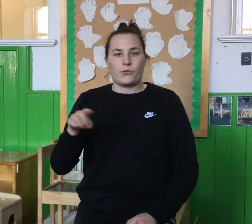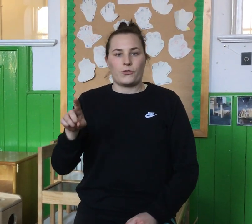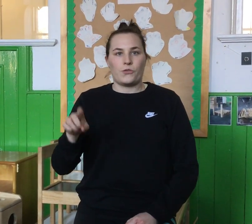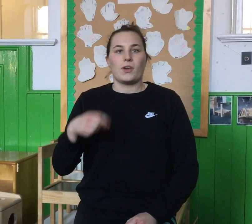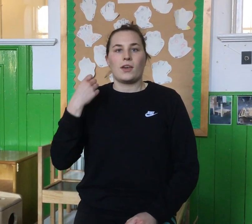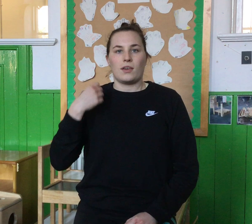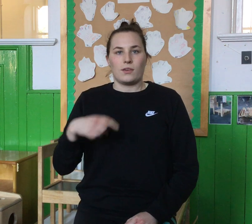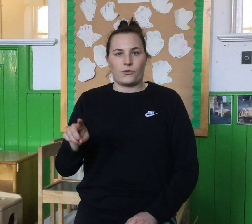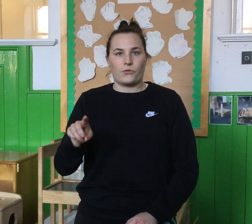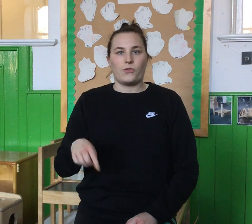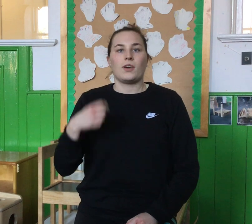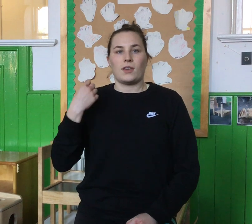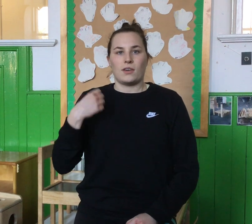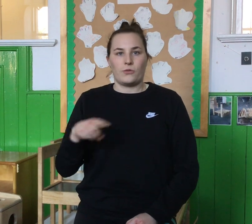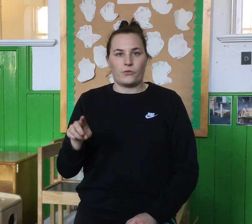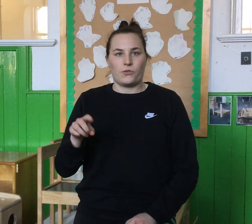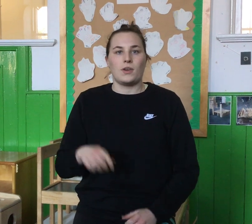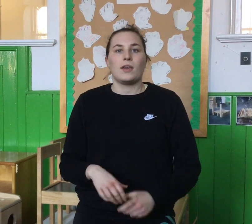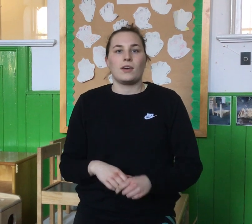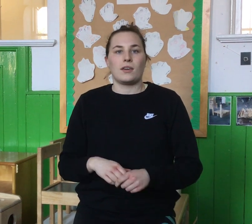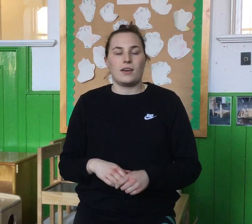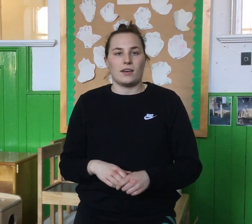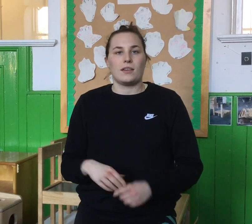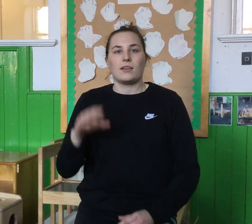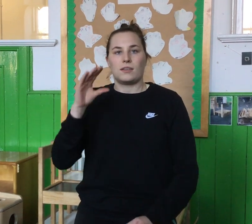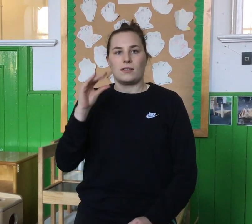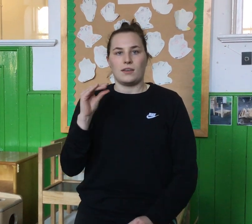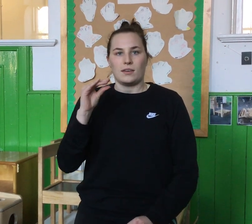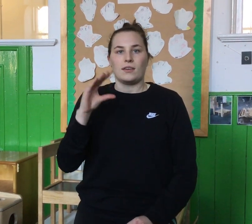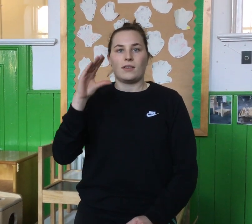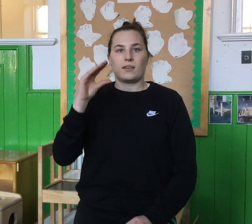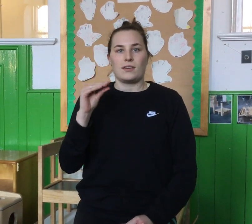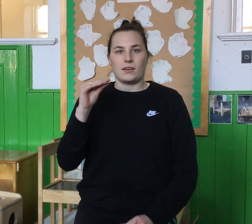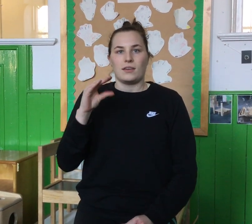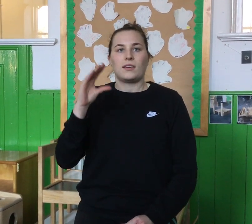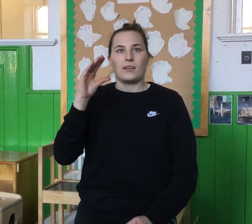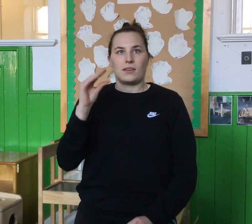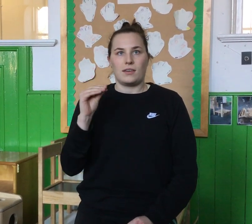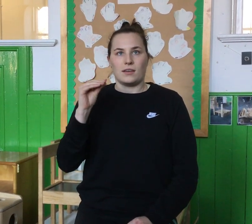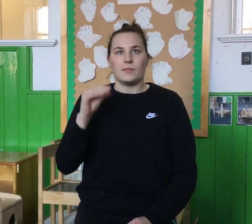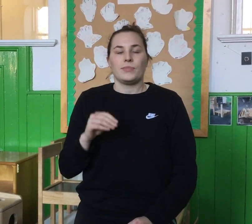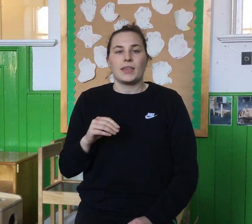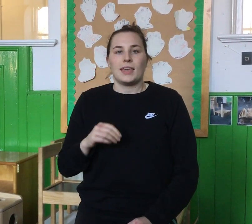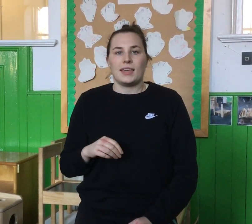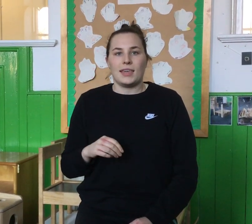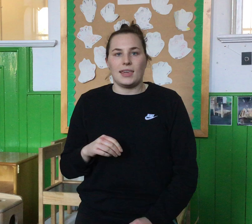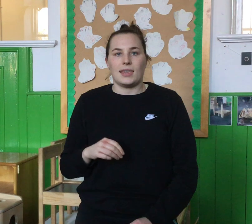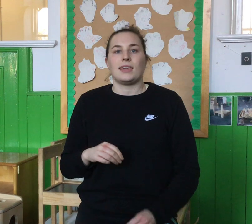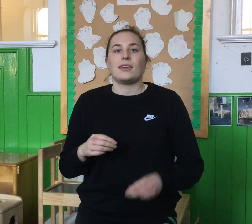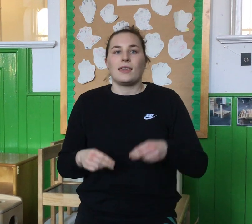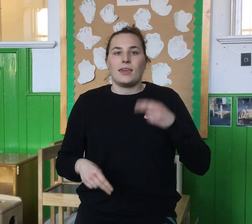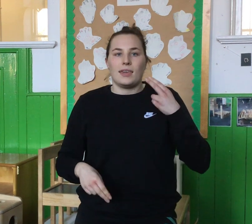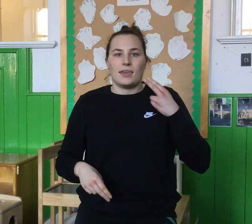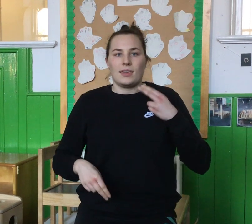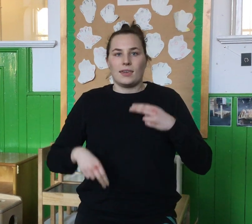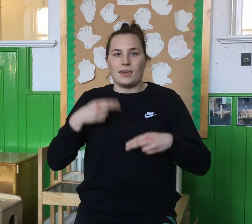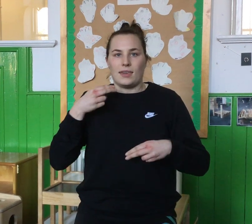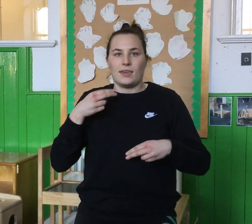F. F. F. G. G. G. G. I. Eh. Eh.